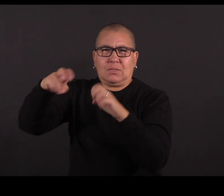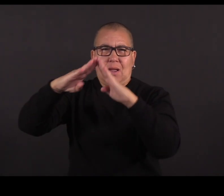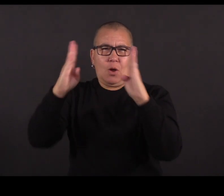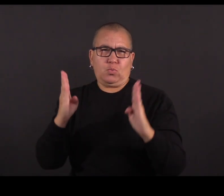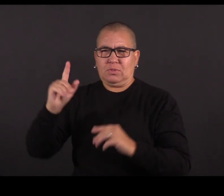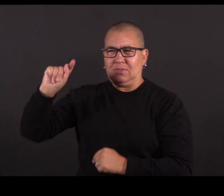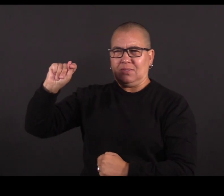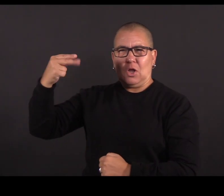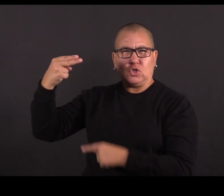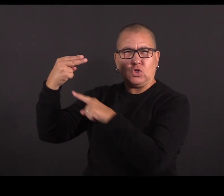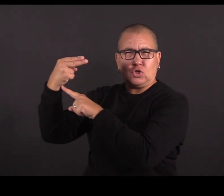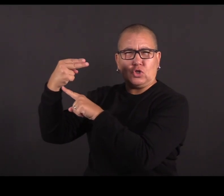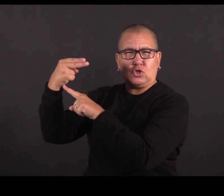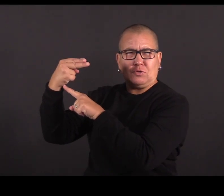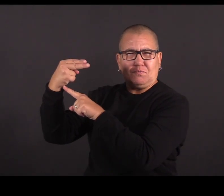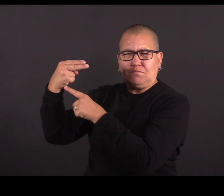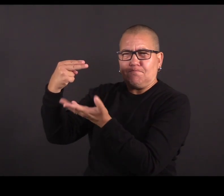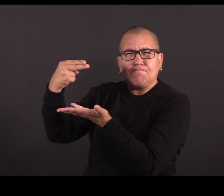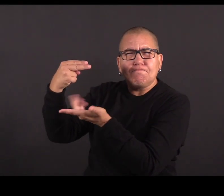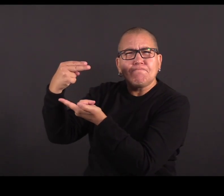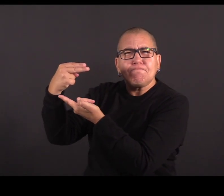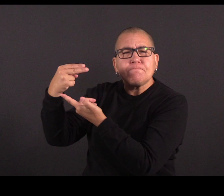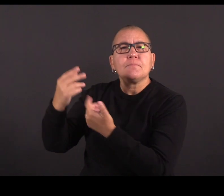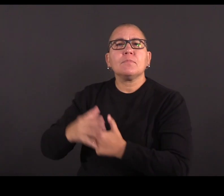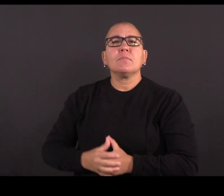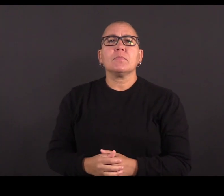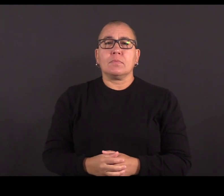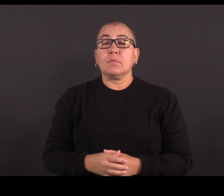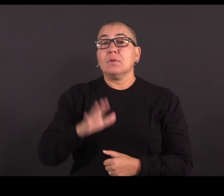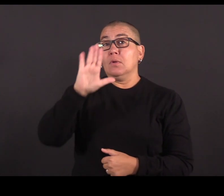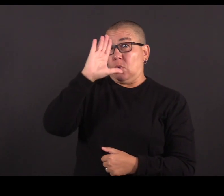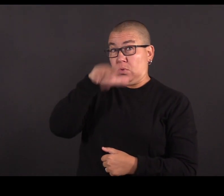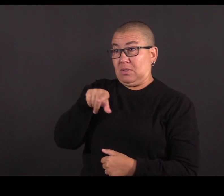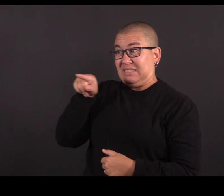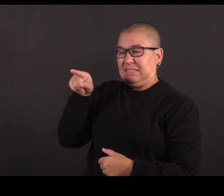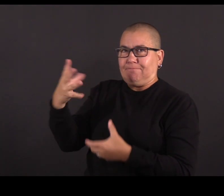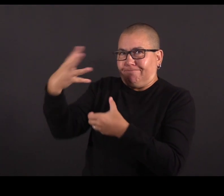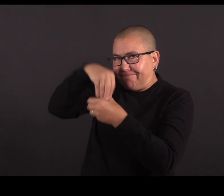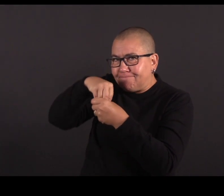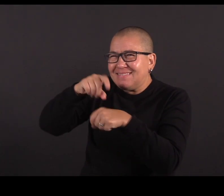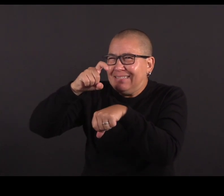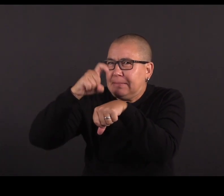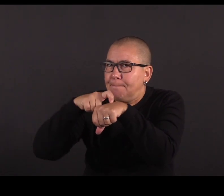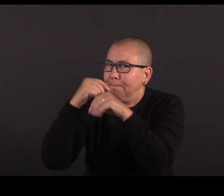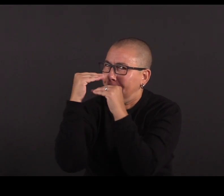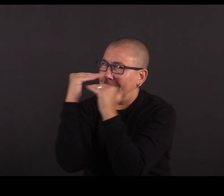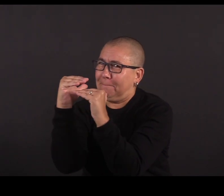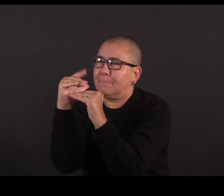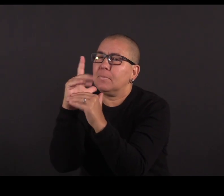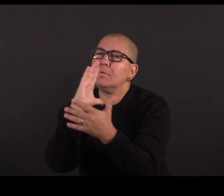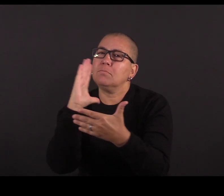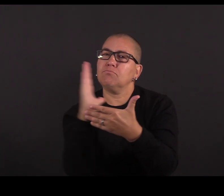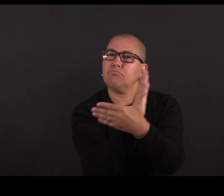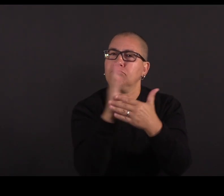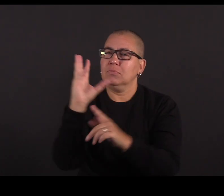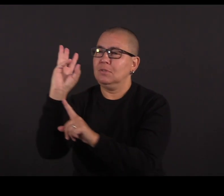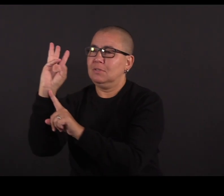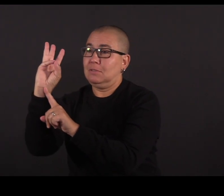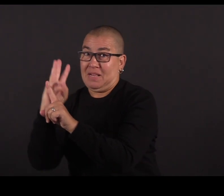Transitional housing is time limited, usually between 6 to 24 months. In some programs, can be up